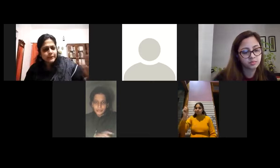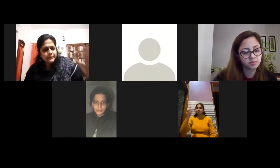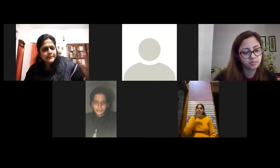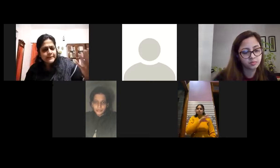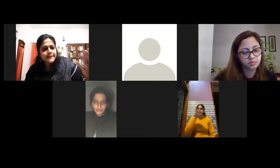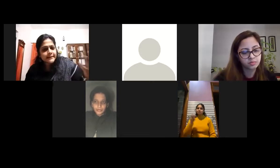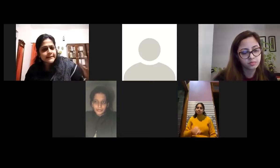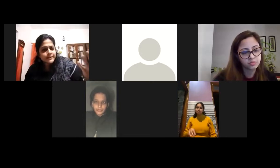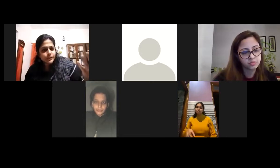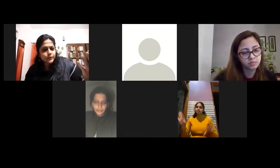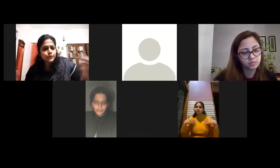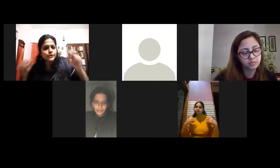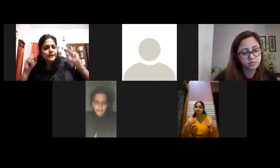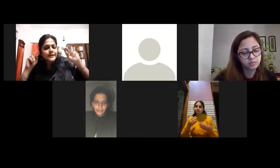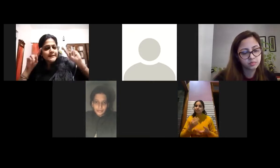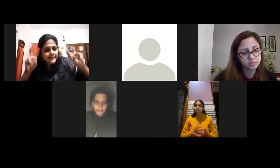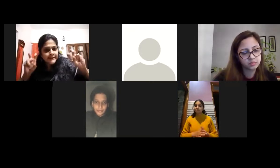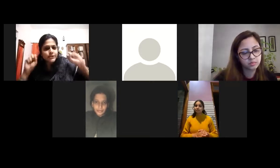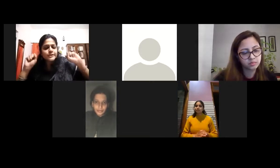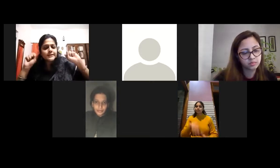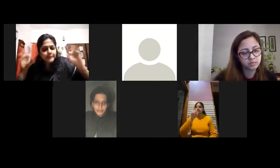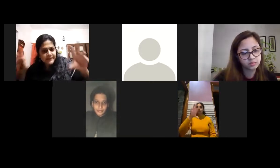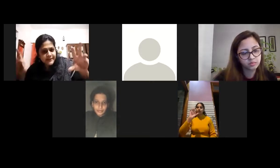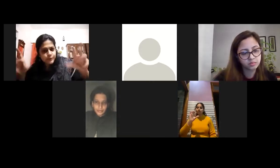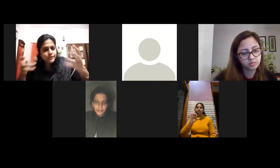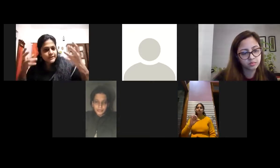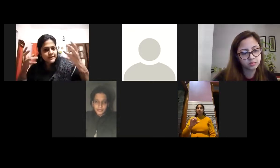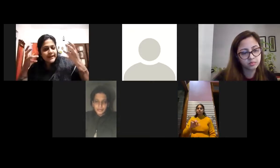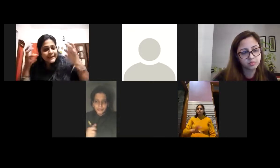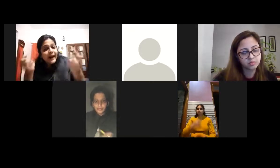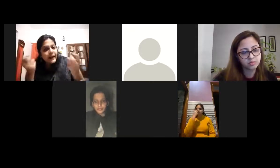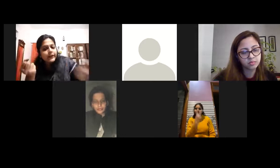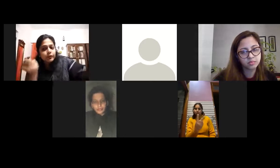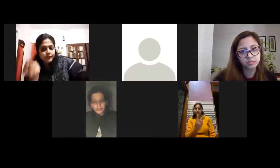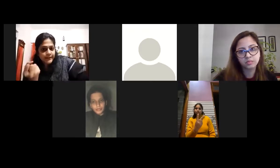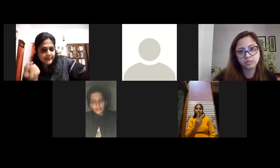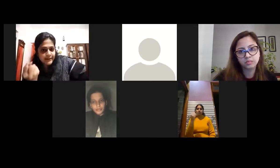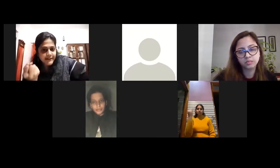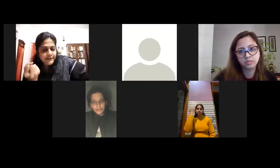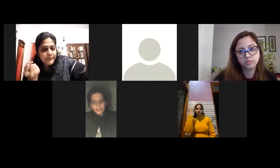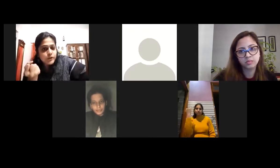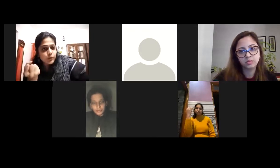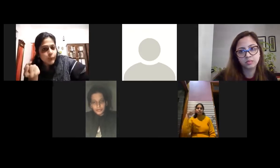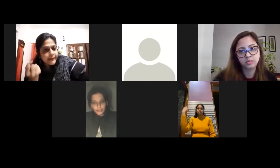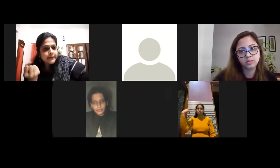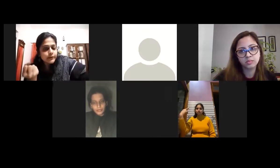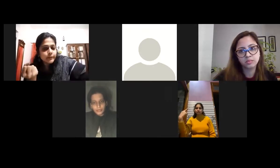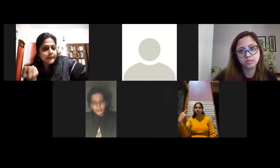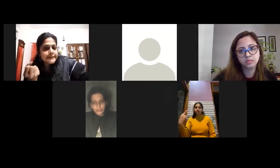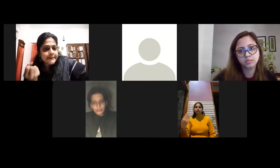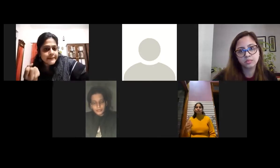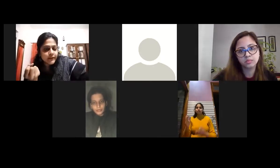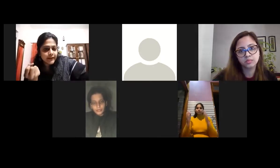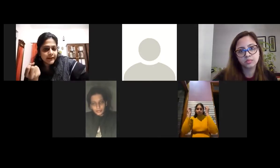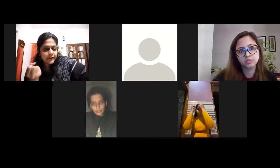to the certain 19th century notions of sensations, perceptions, the idea of reason as being so vital to a